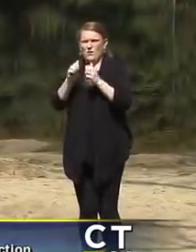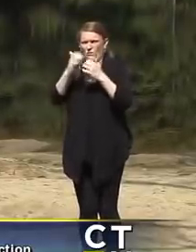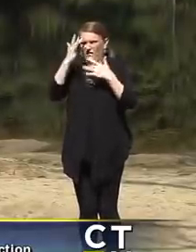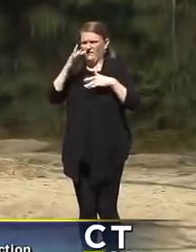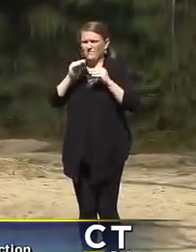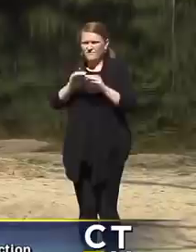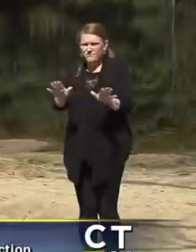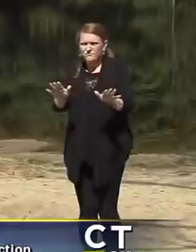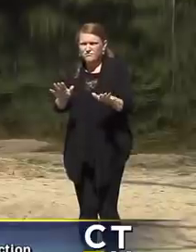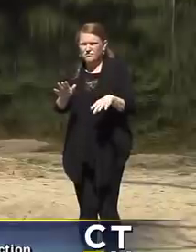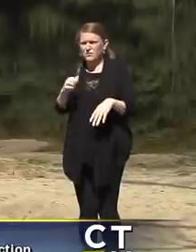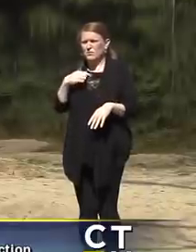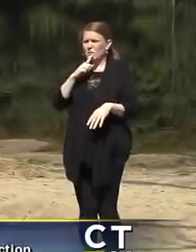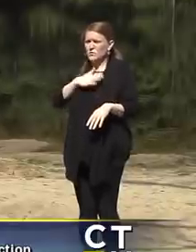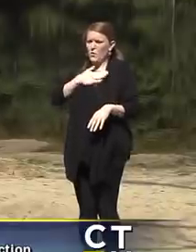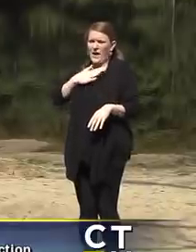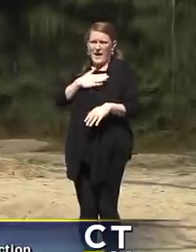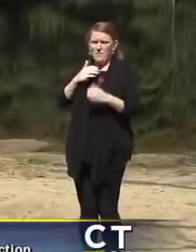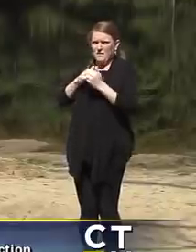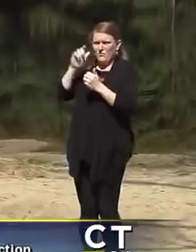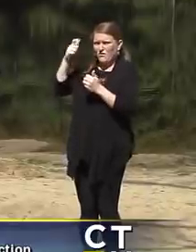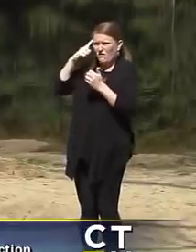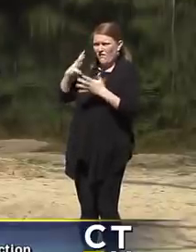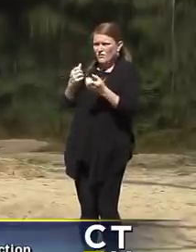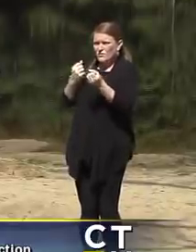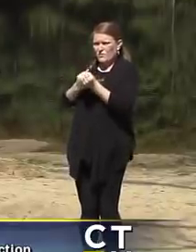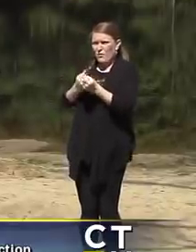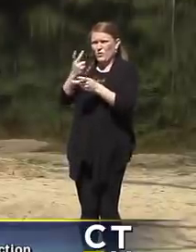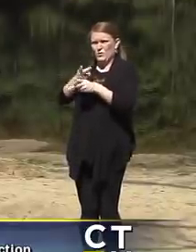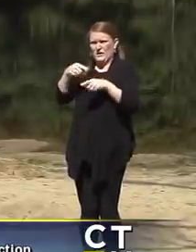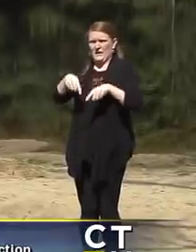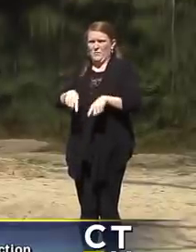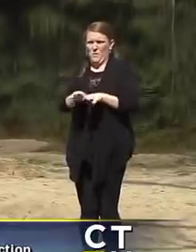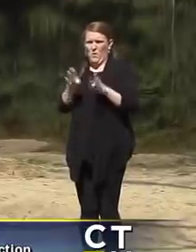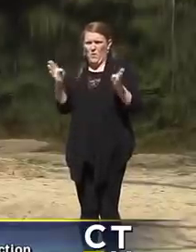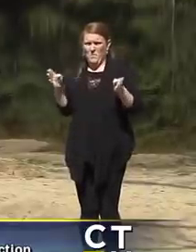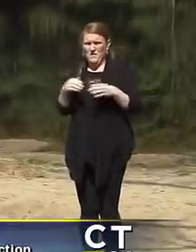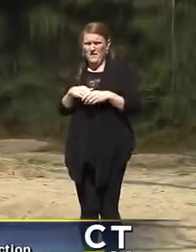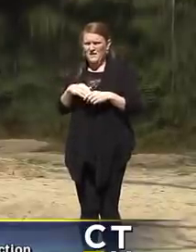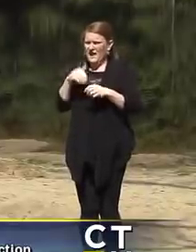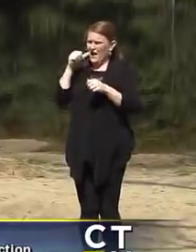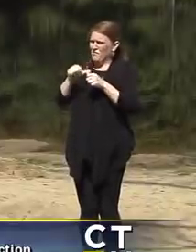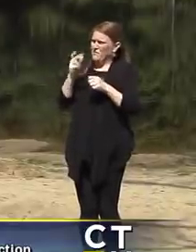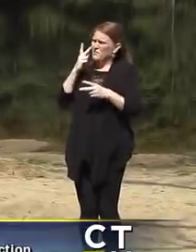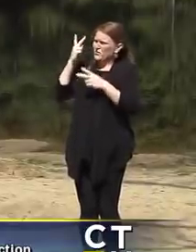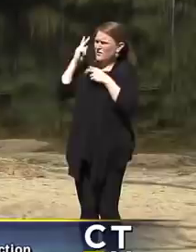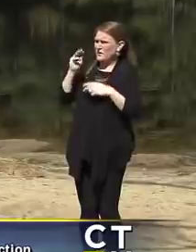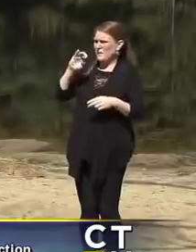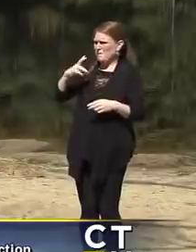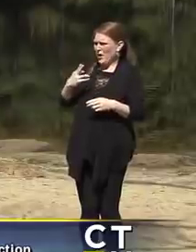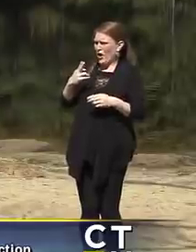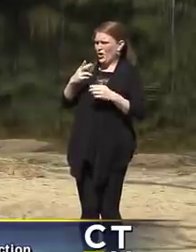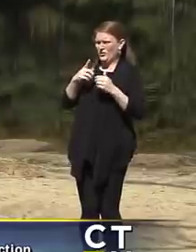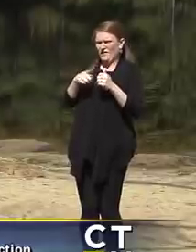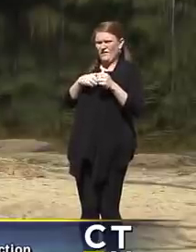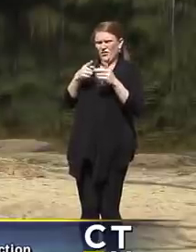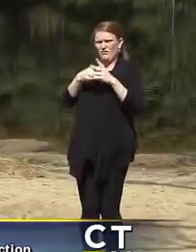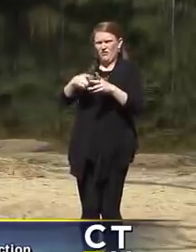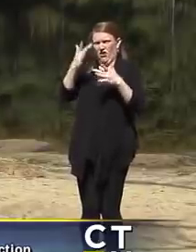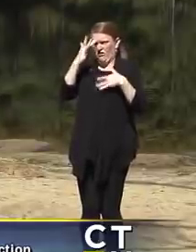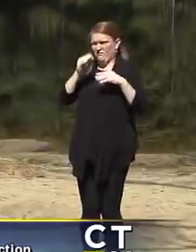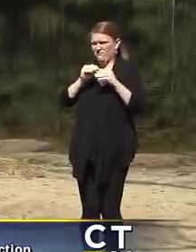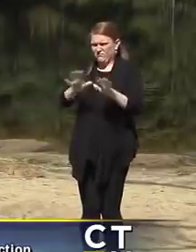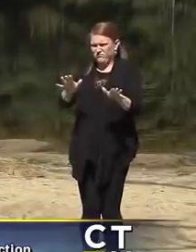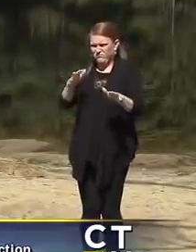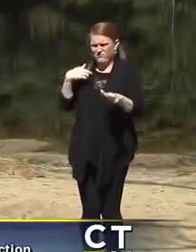open. Those days in mid-March when we were trying to think through how this would work, as we had the opening day of